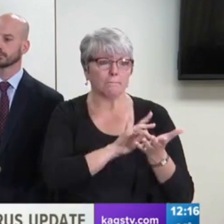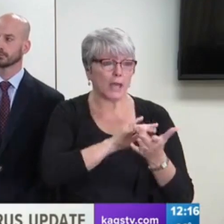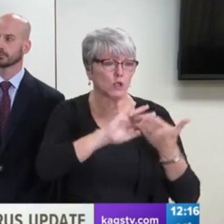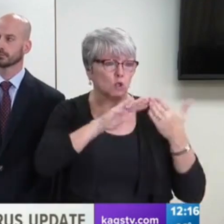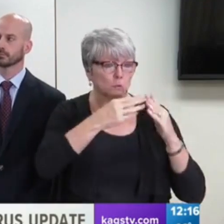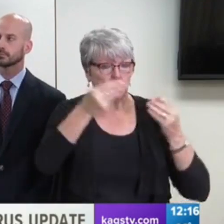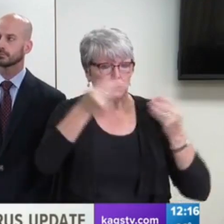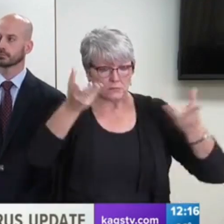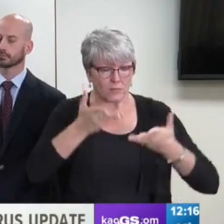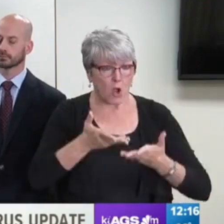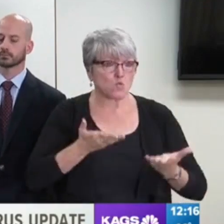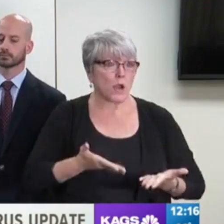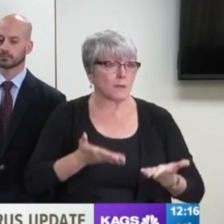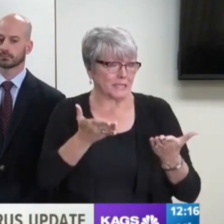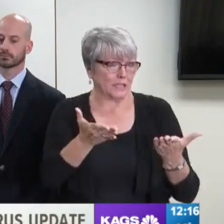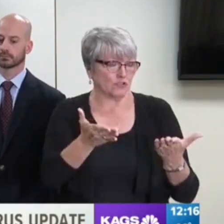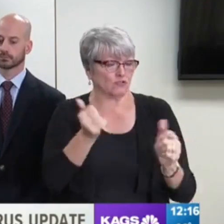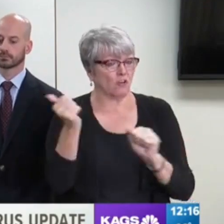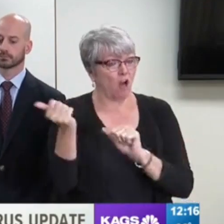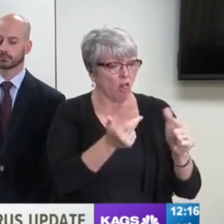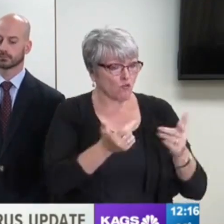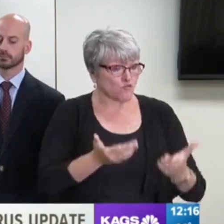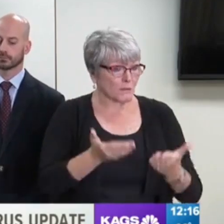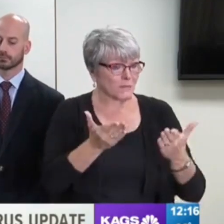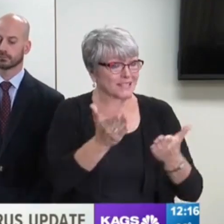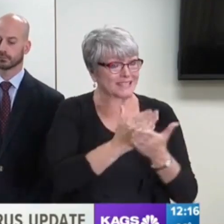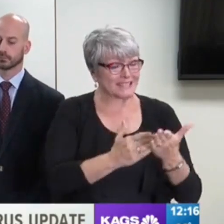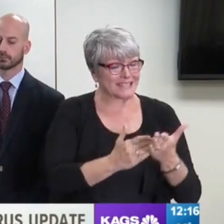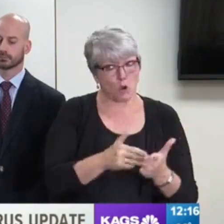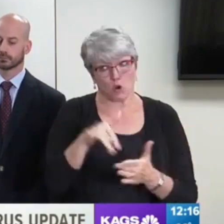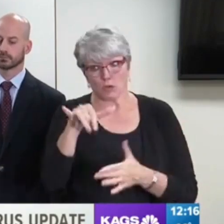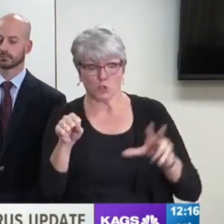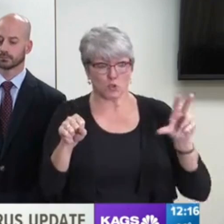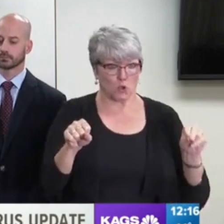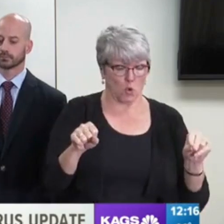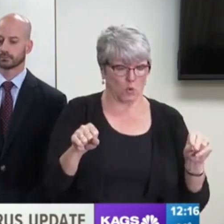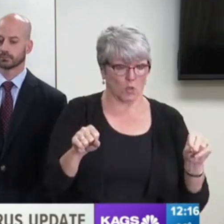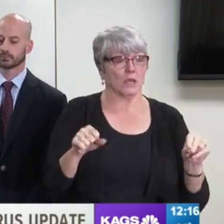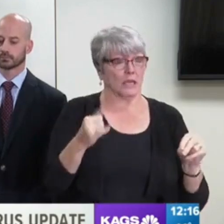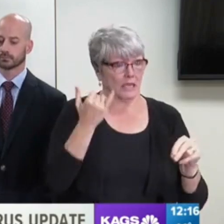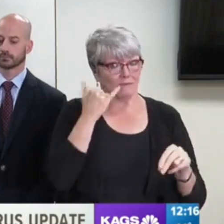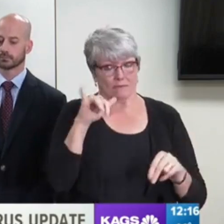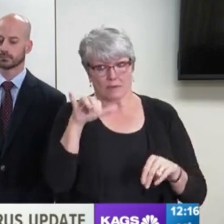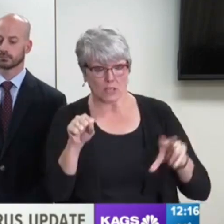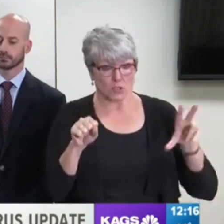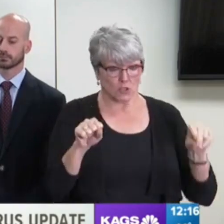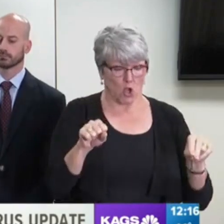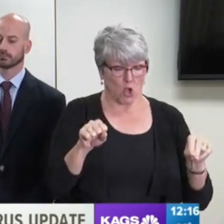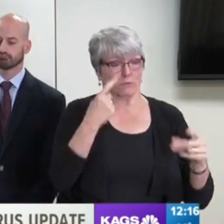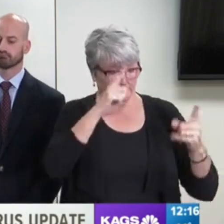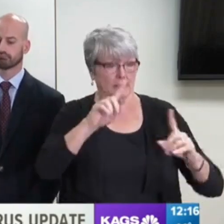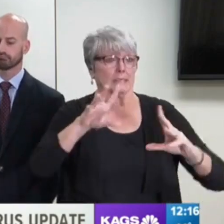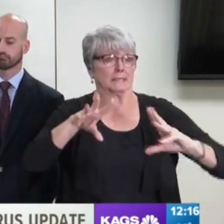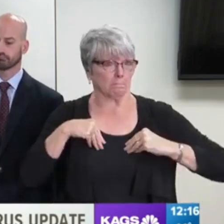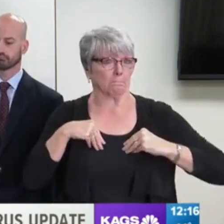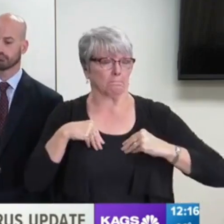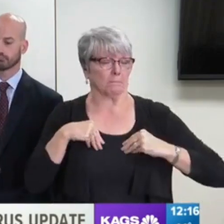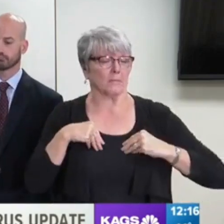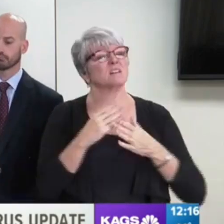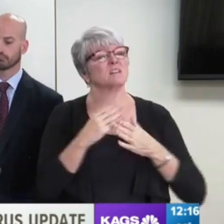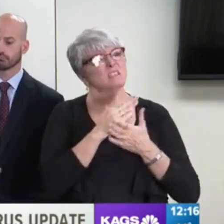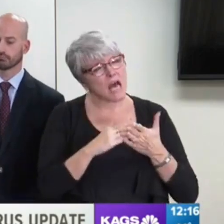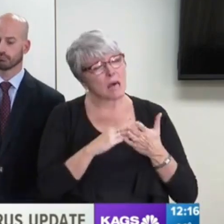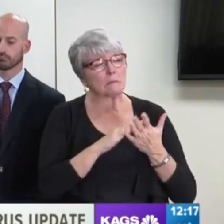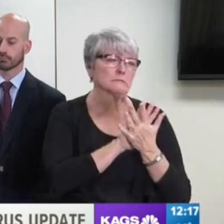their recommendations. A lot of these recommendations are black and white. Where they're black and white, we, I believe, have universally accepted them. Some of